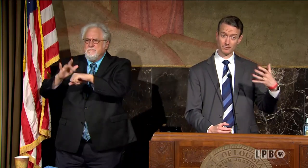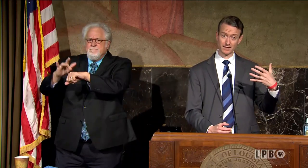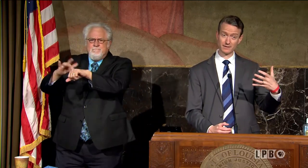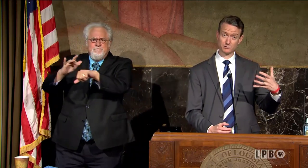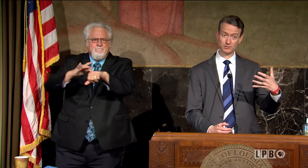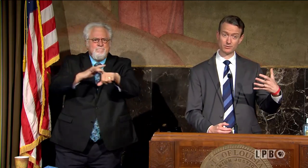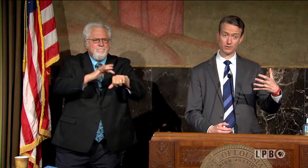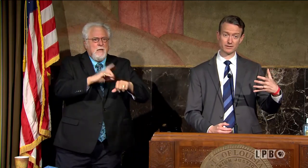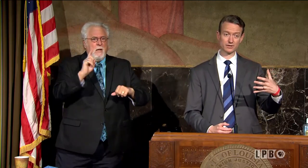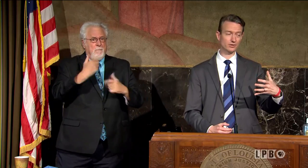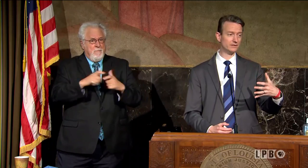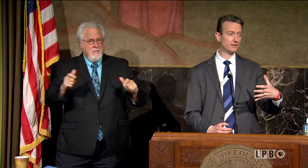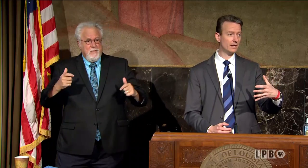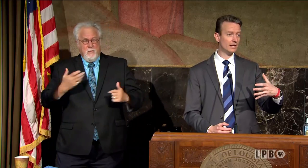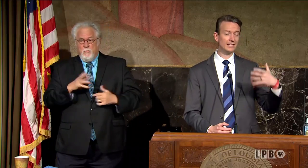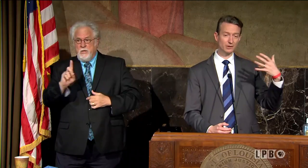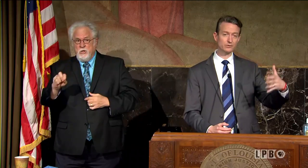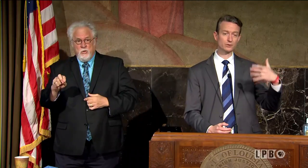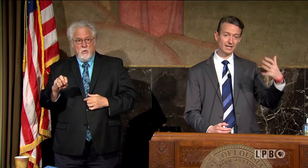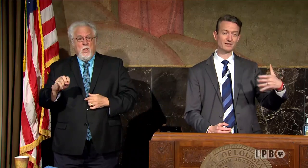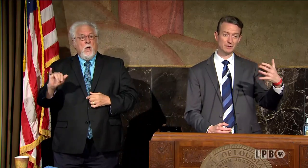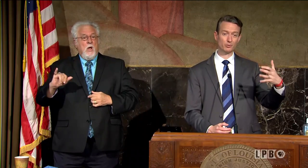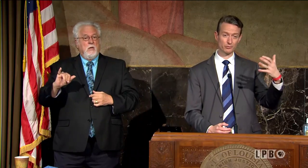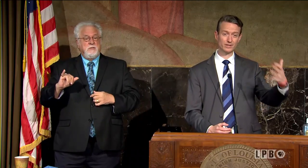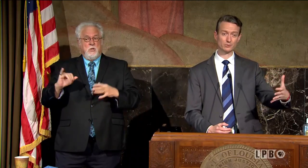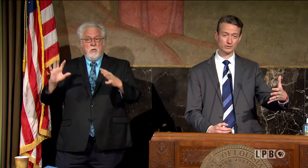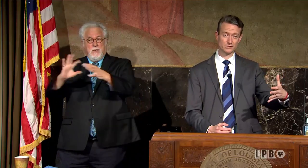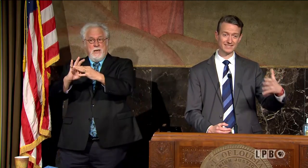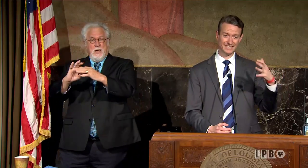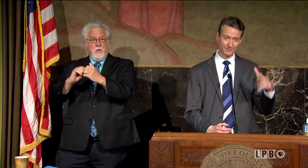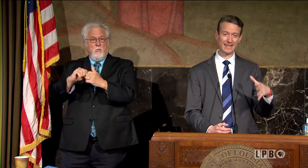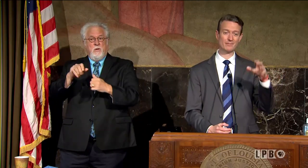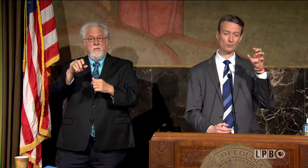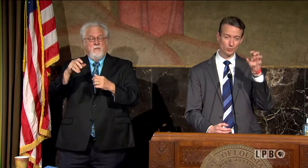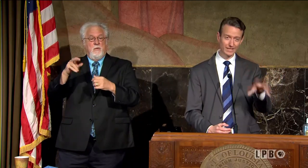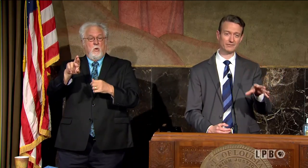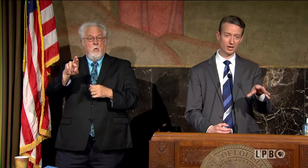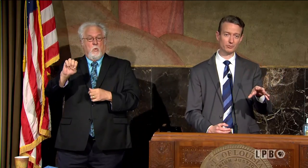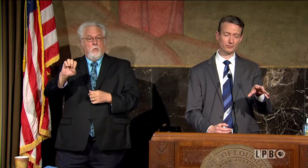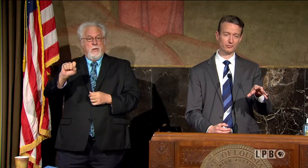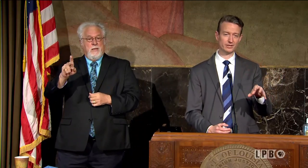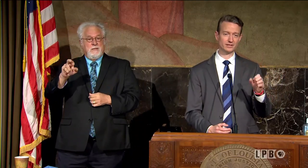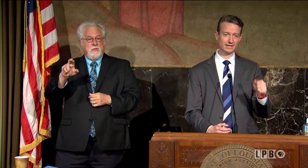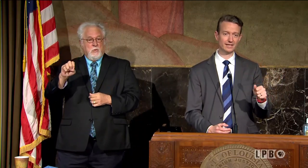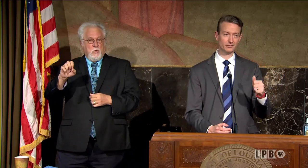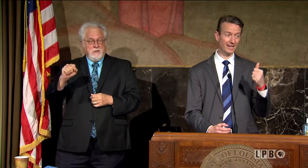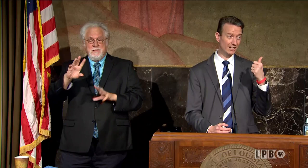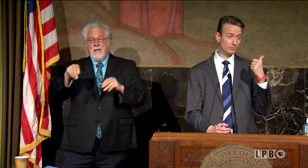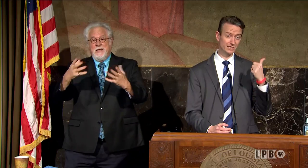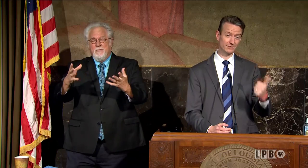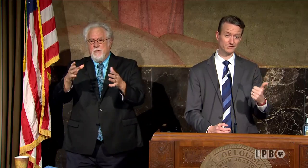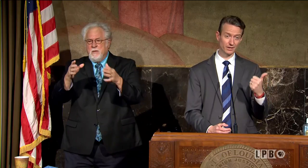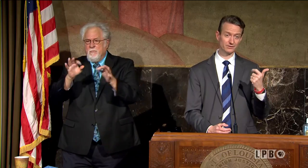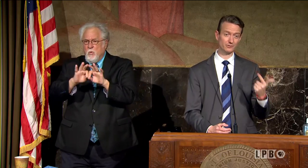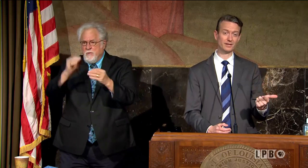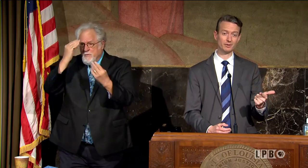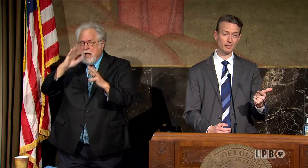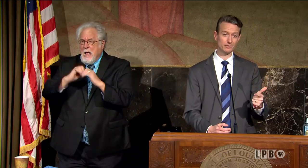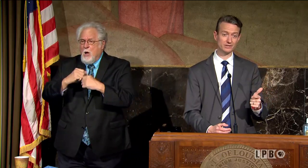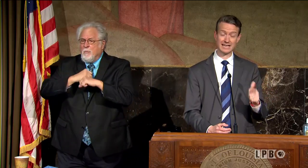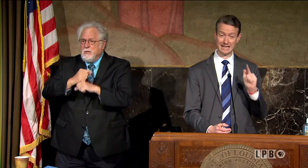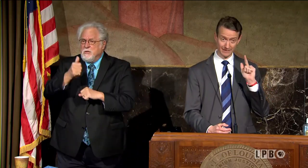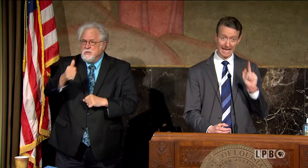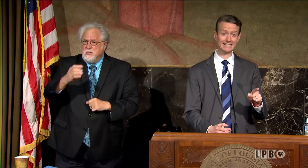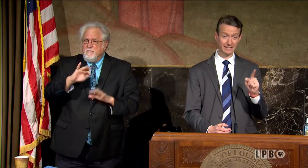because one of the big things we do through contact tracing is also connect people with resources, give them really valuable information that they need about how to protect themselves and their